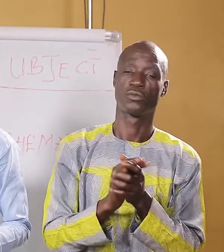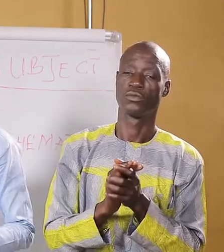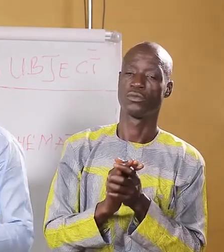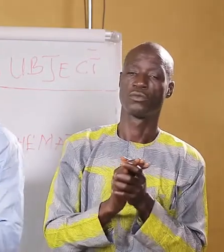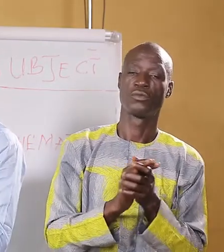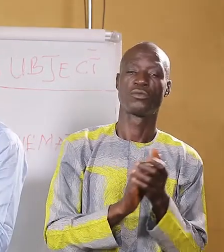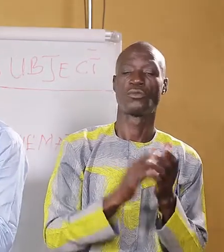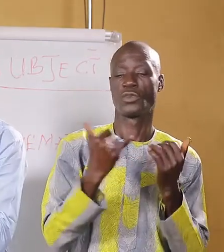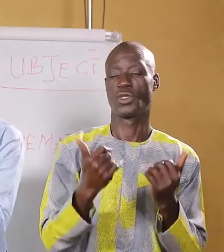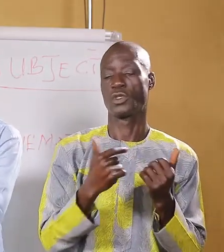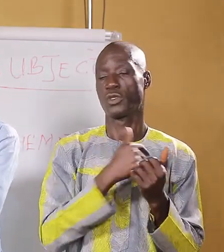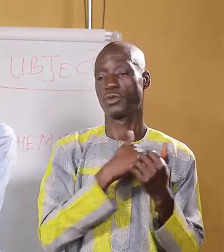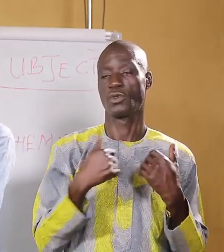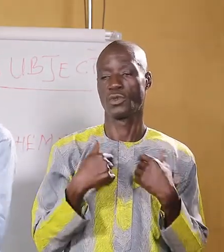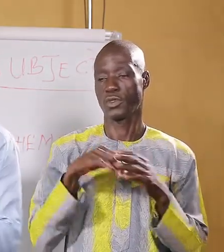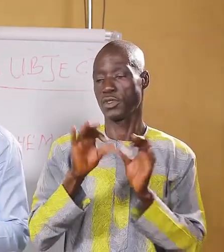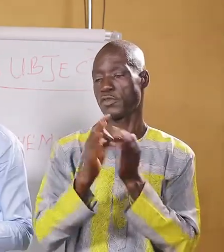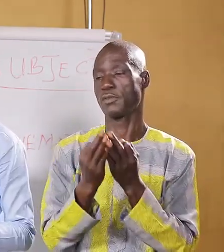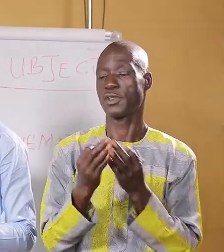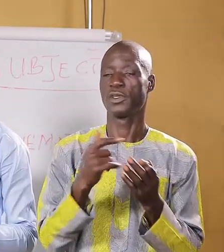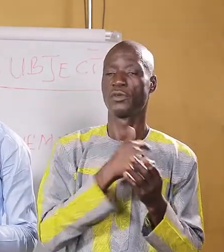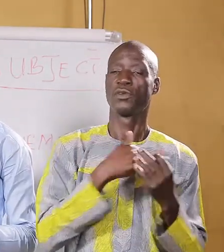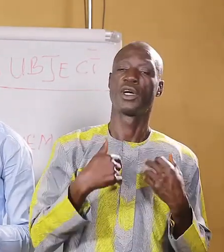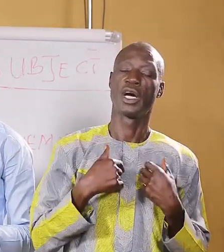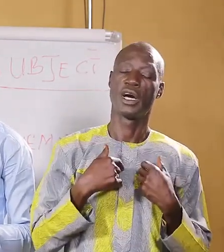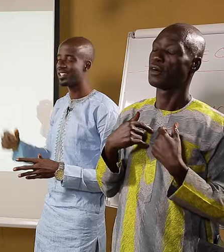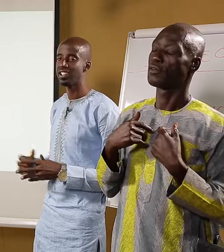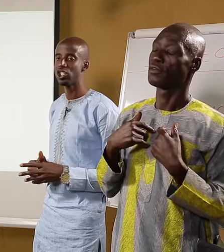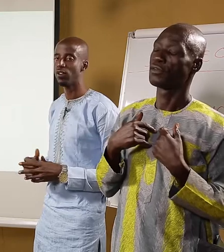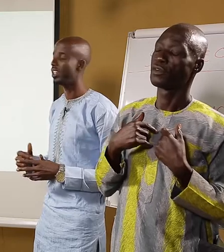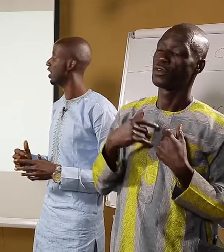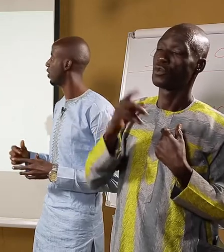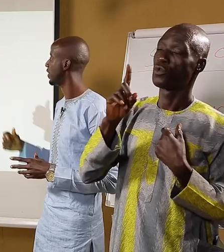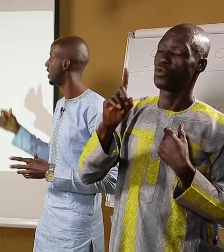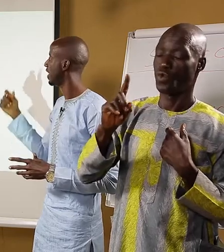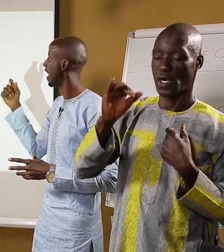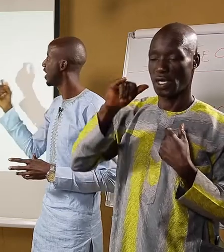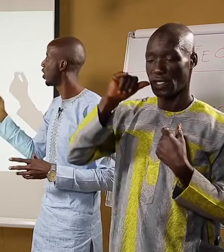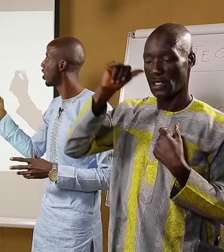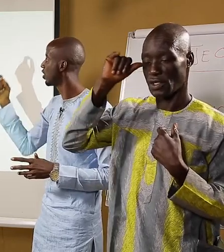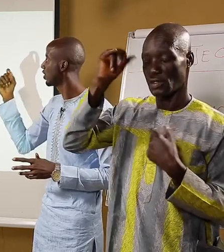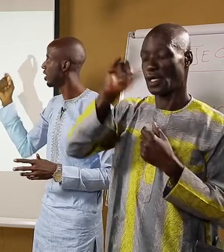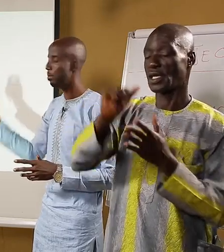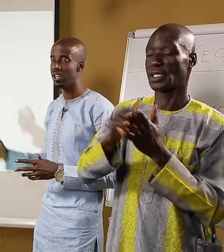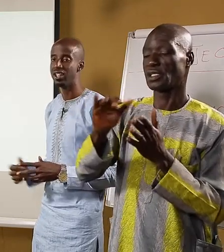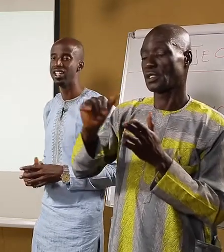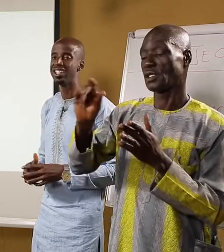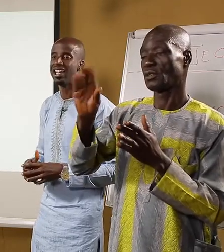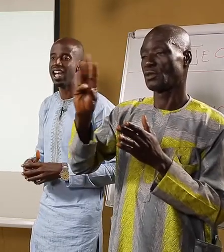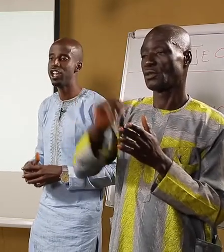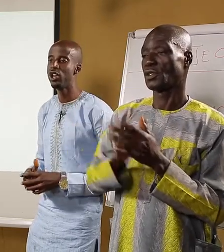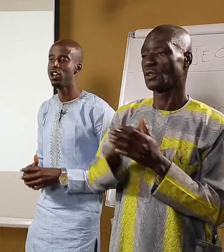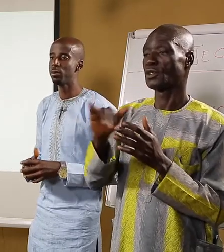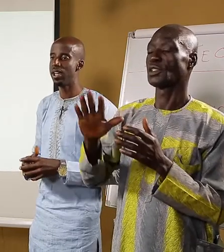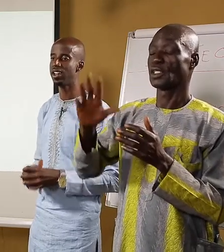a boy. So now in the family, we are asked to find the percentage of the adult male.